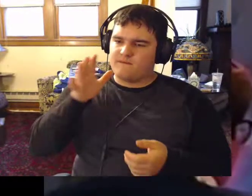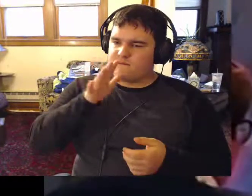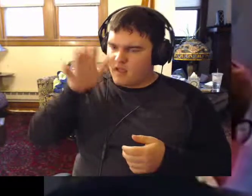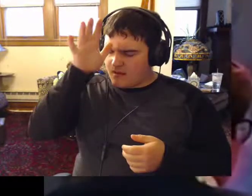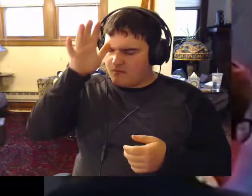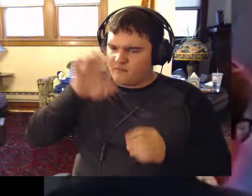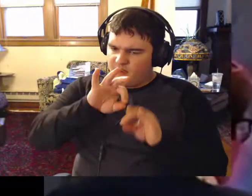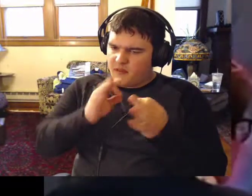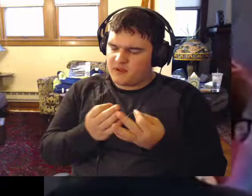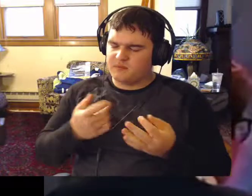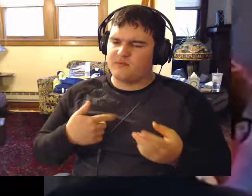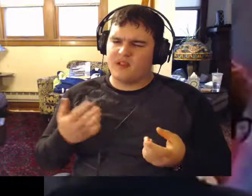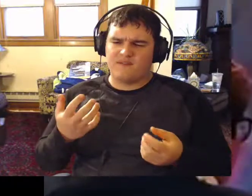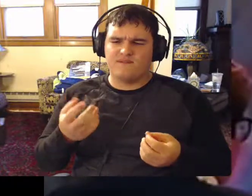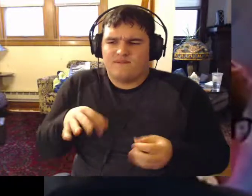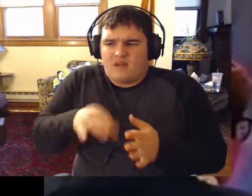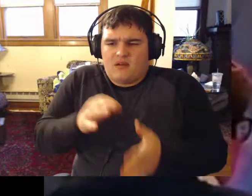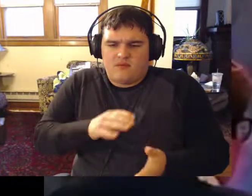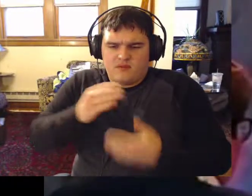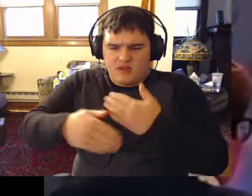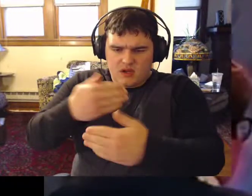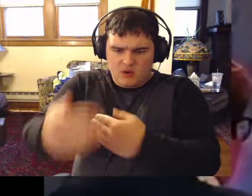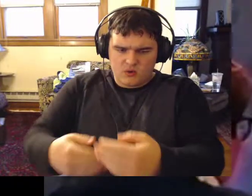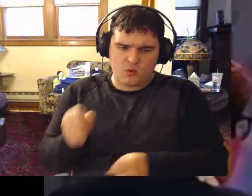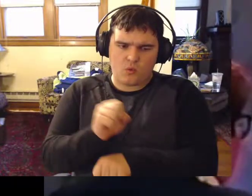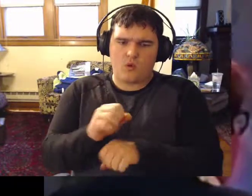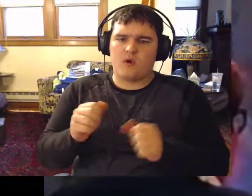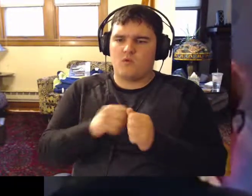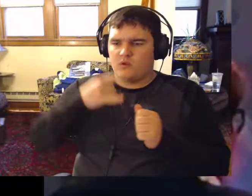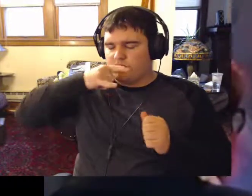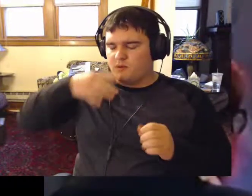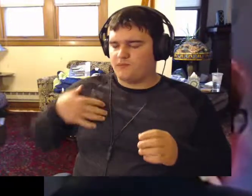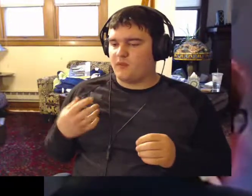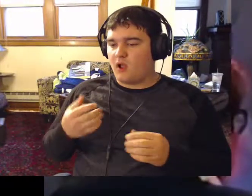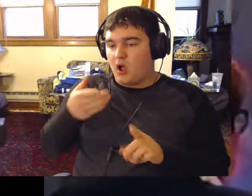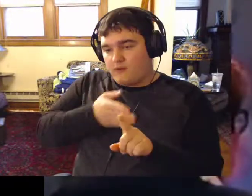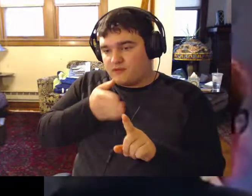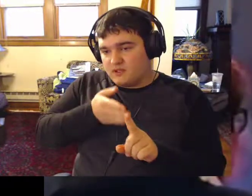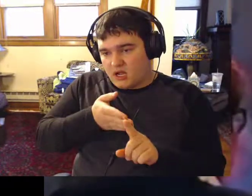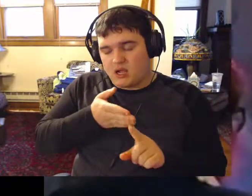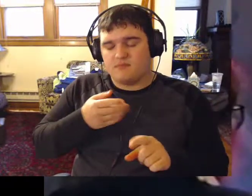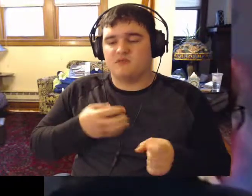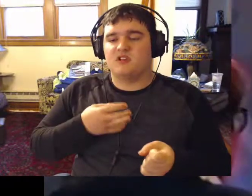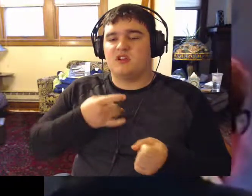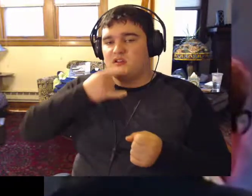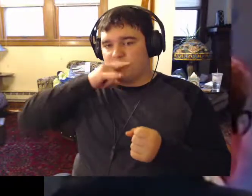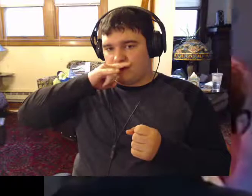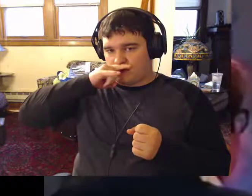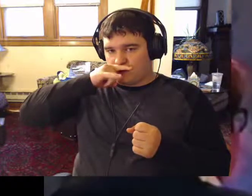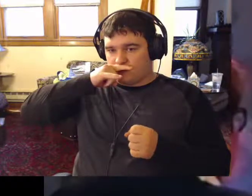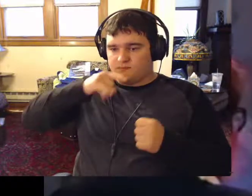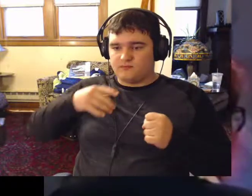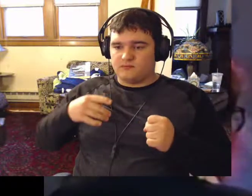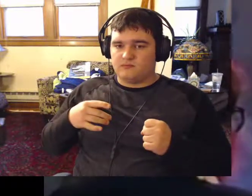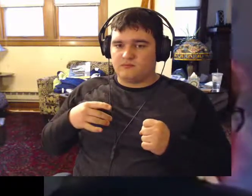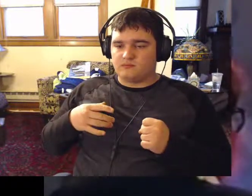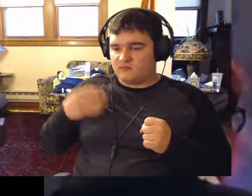with children that oftentimes neglect can occur in homes where there are both